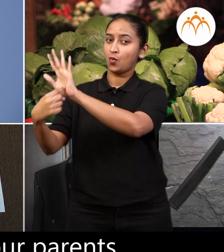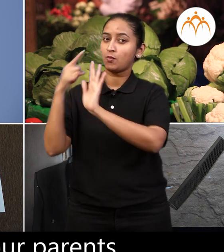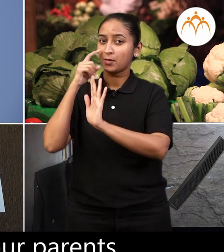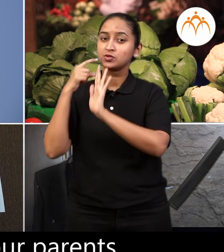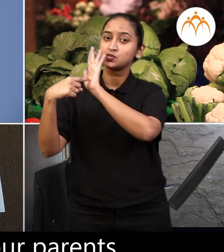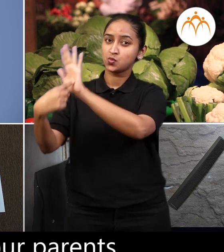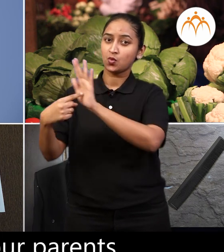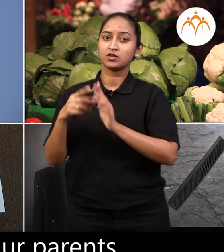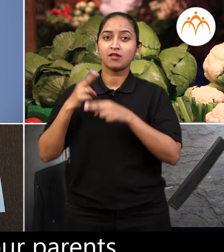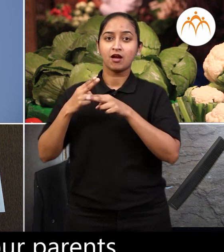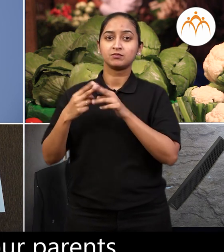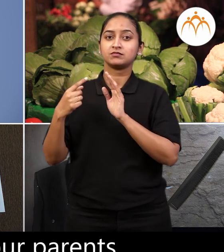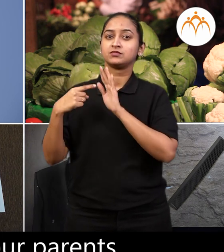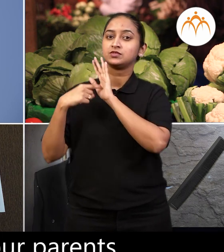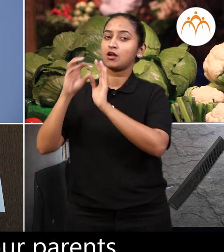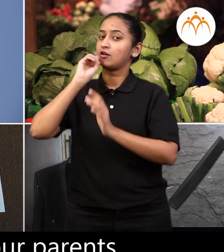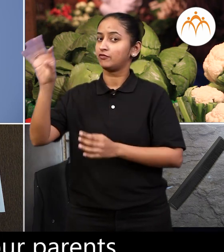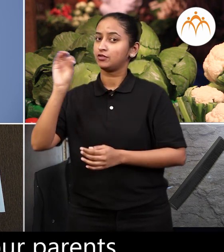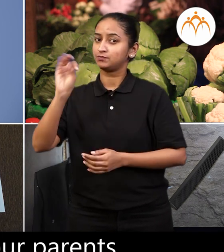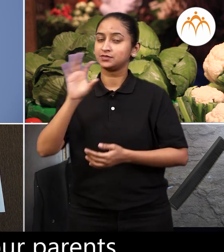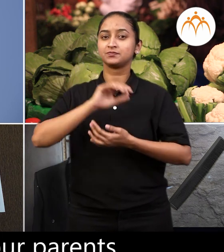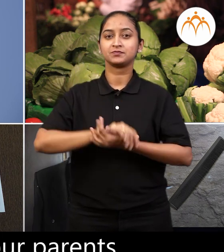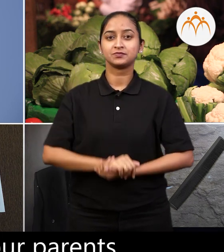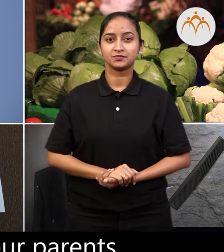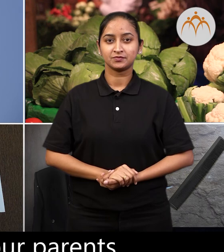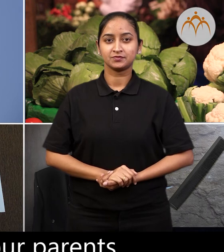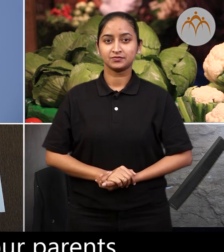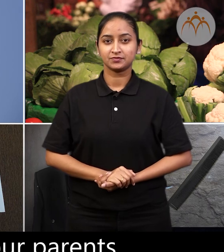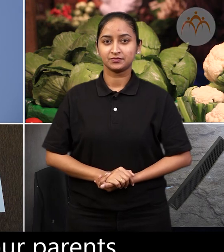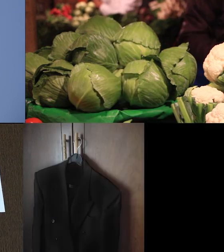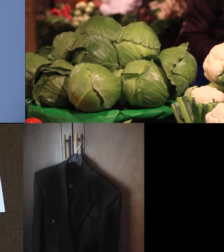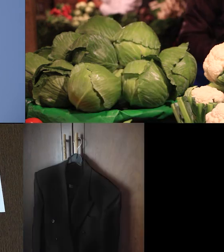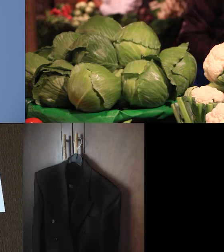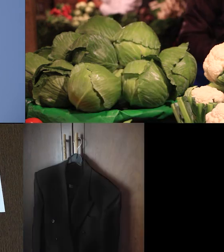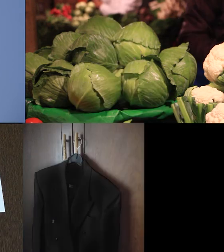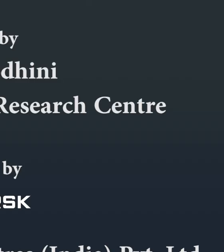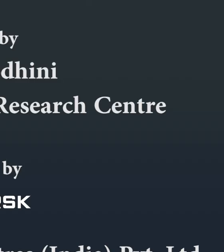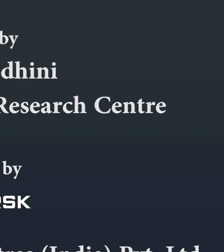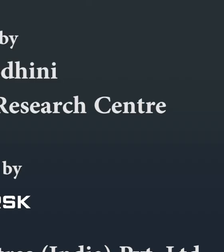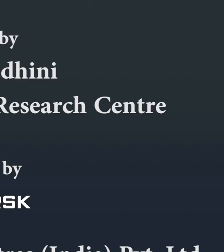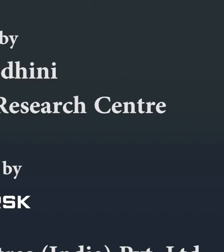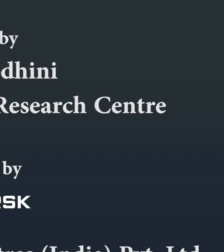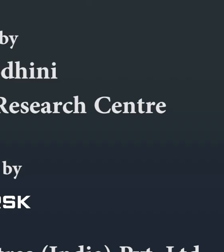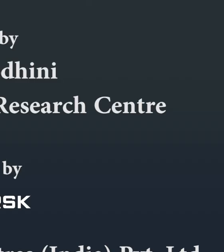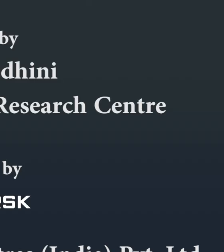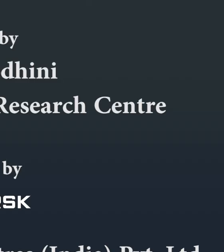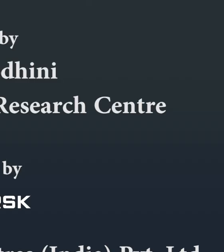Show them to your parents and tell their names. Create Make